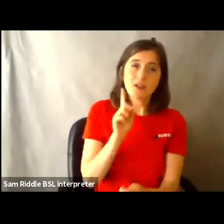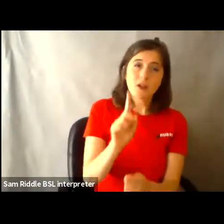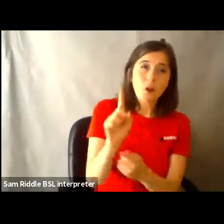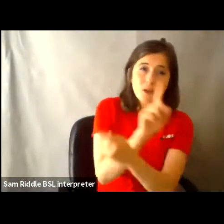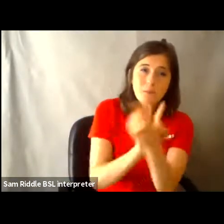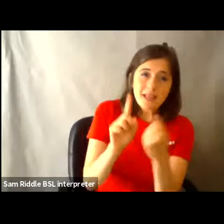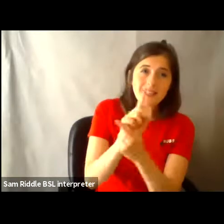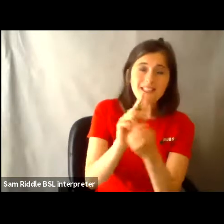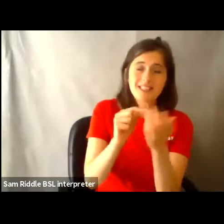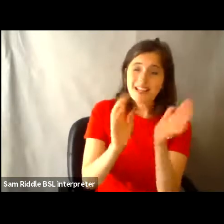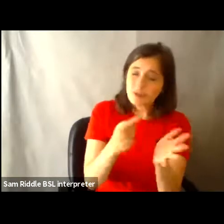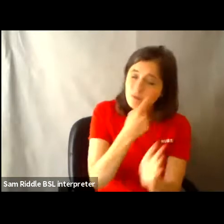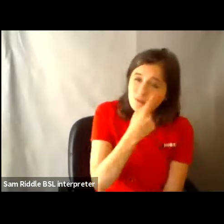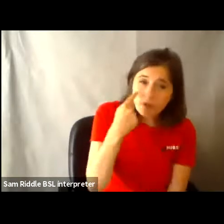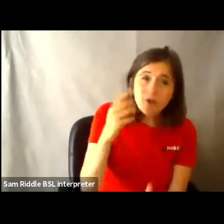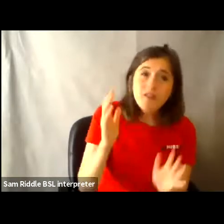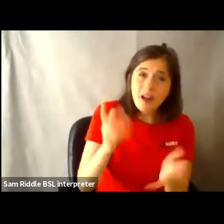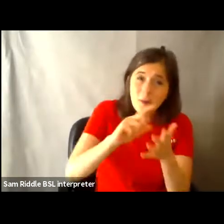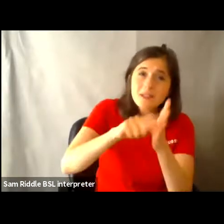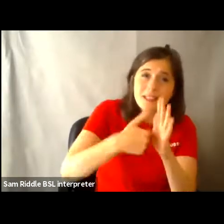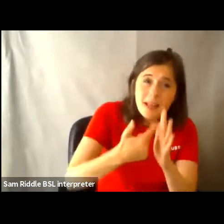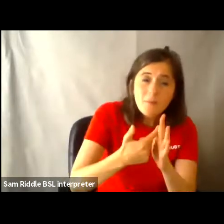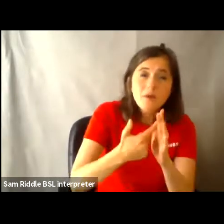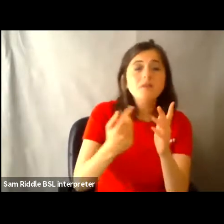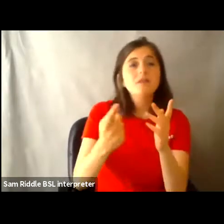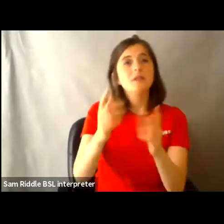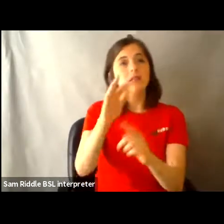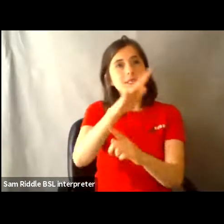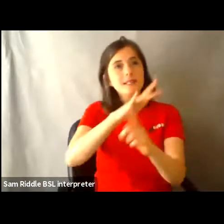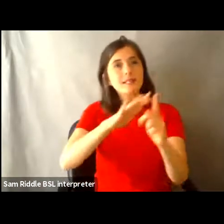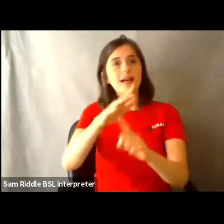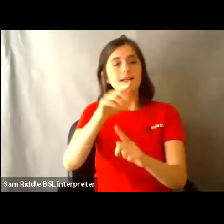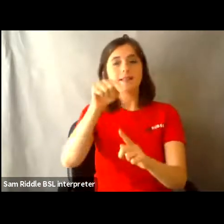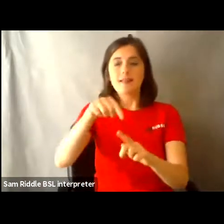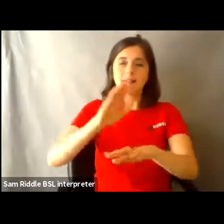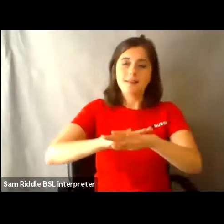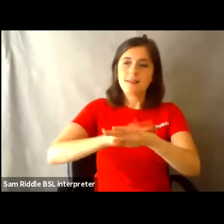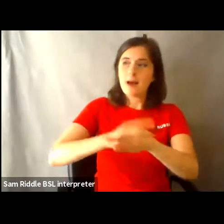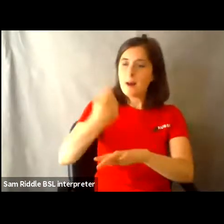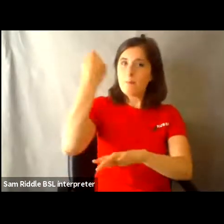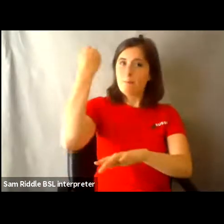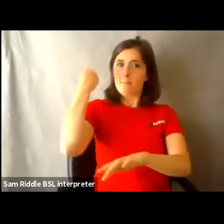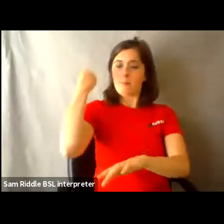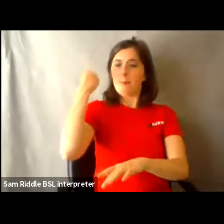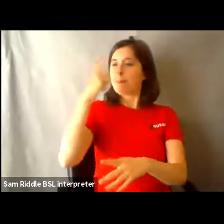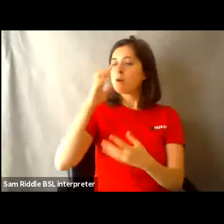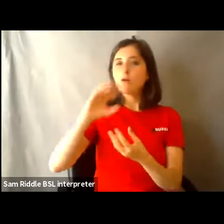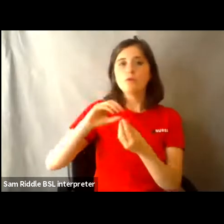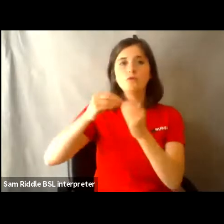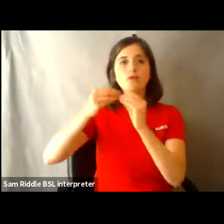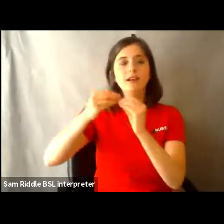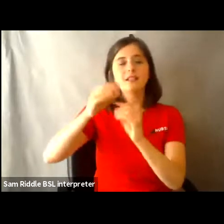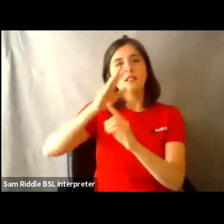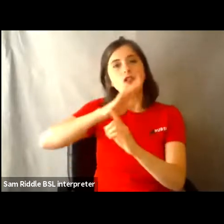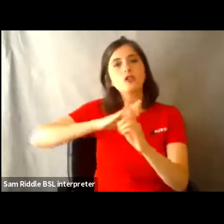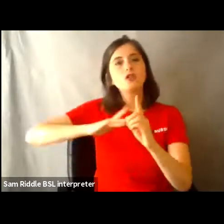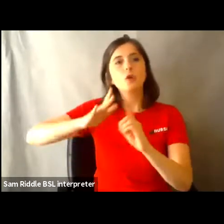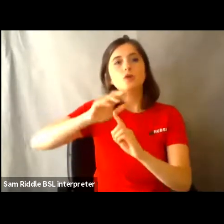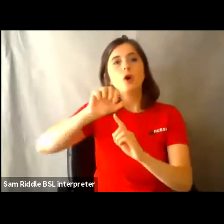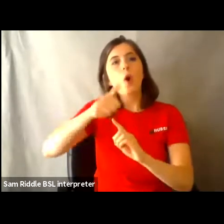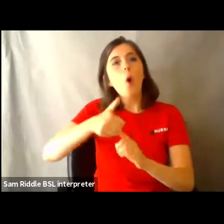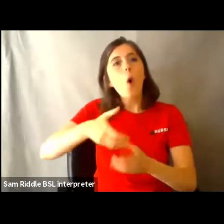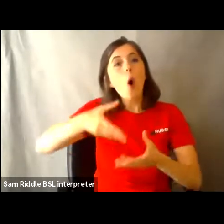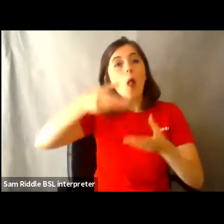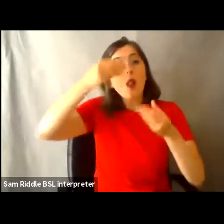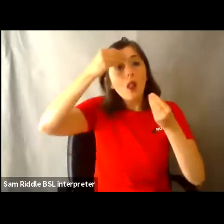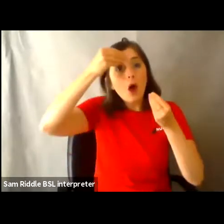disabled. I was disabled by a society that at the time was unable to create social or learning opportunities in